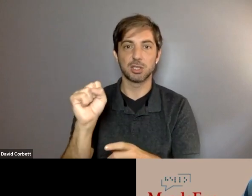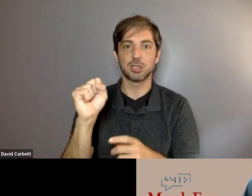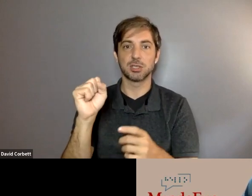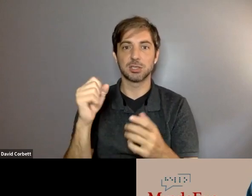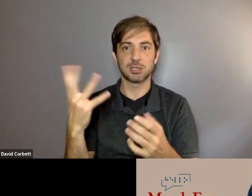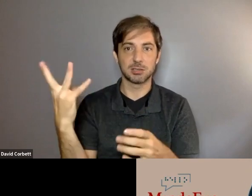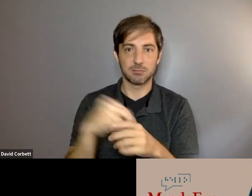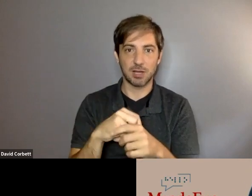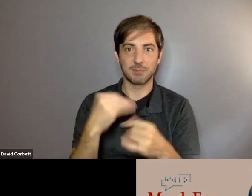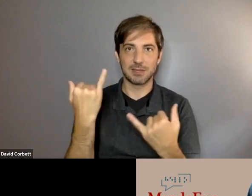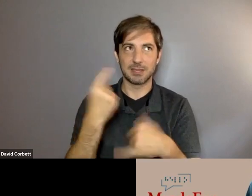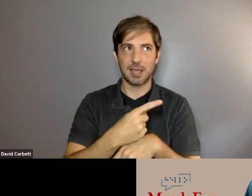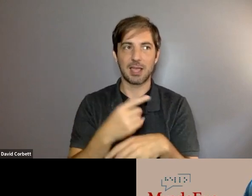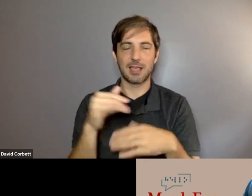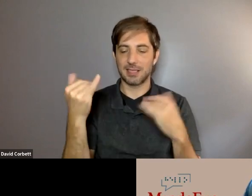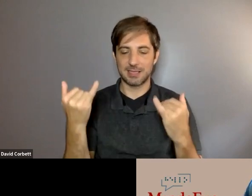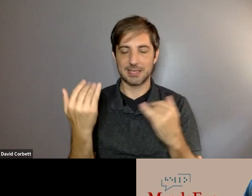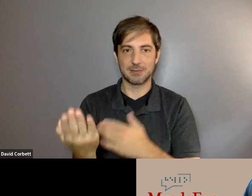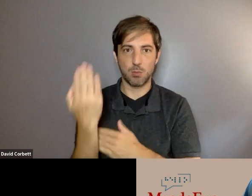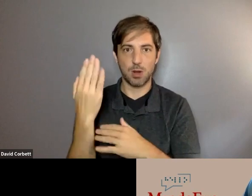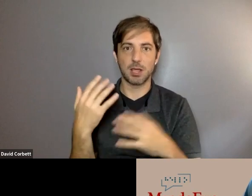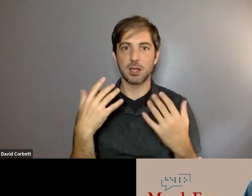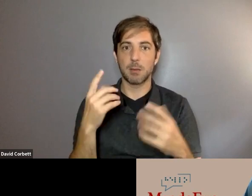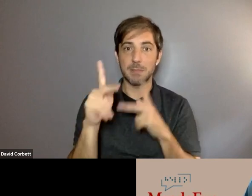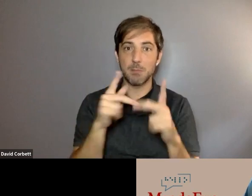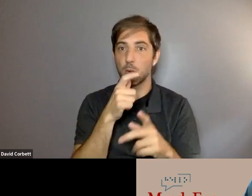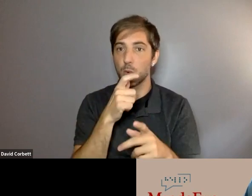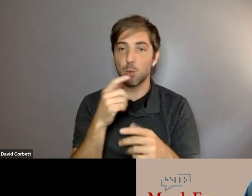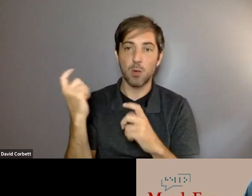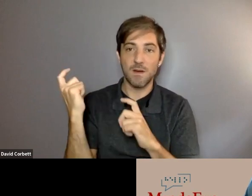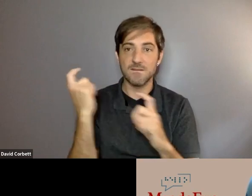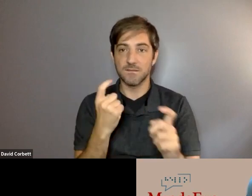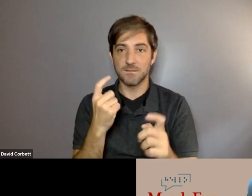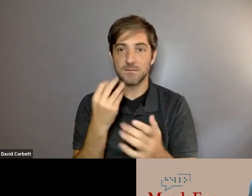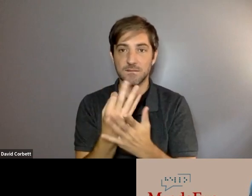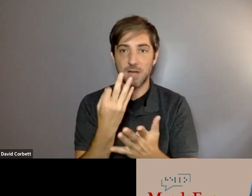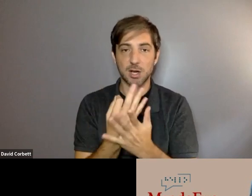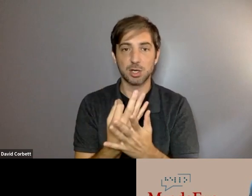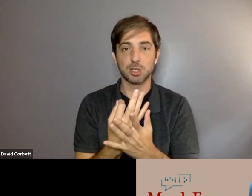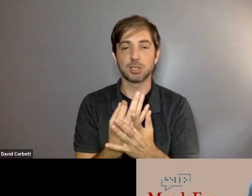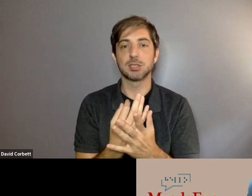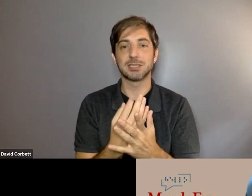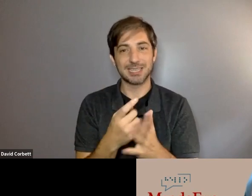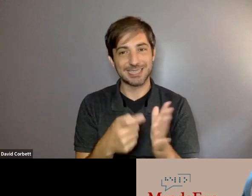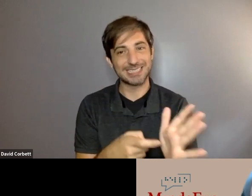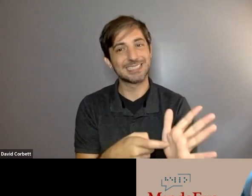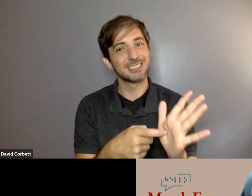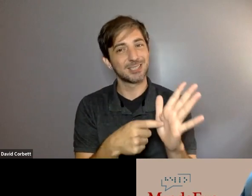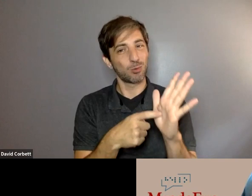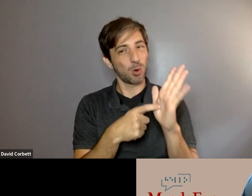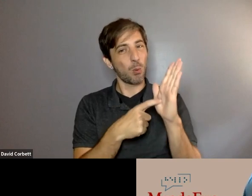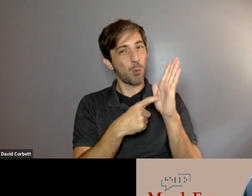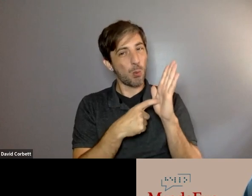this morning, for the people out there who are funders, even though it's a requirement that you have to